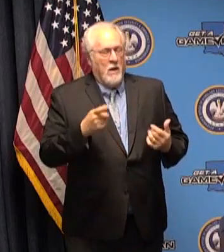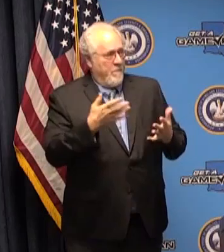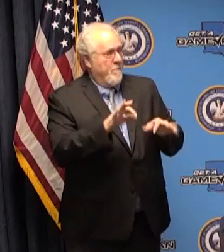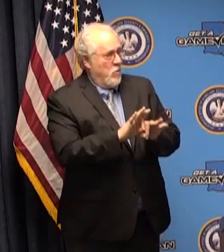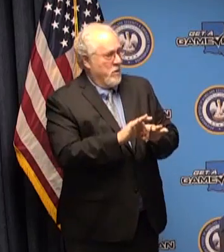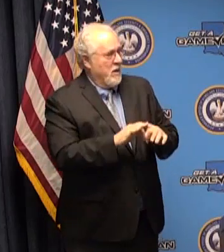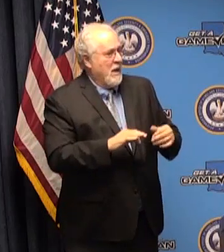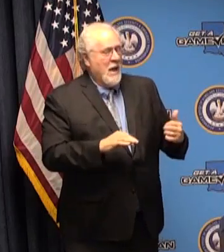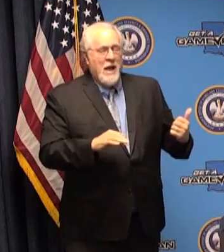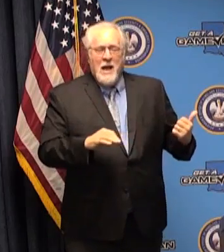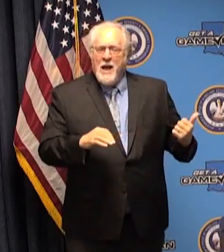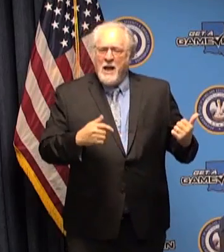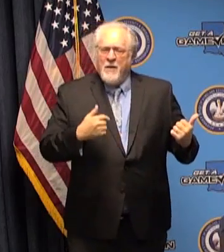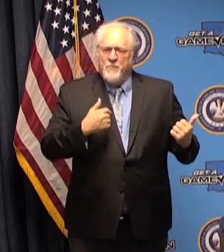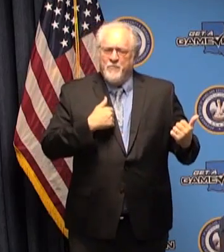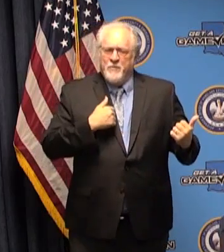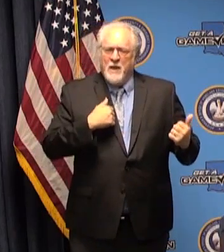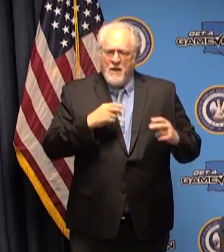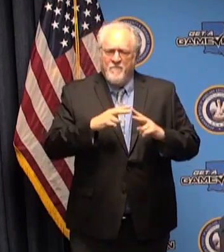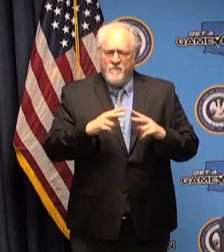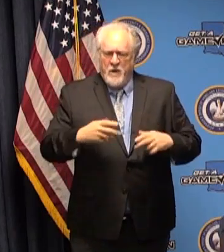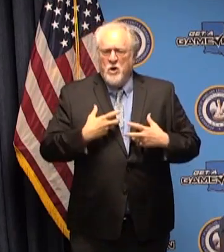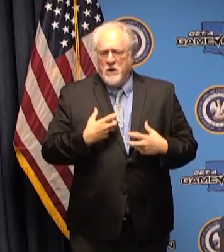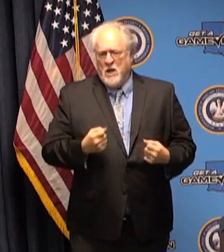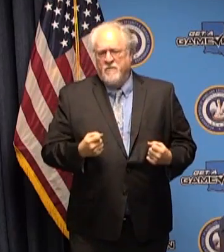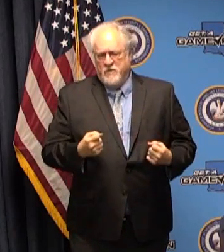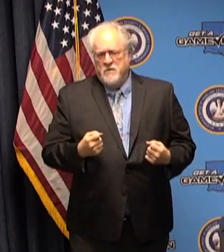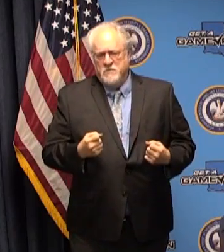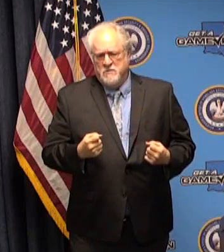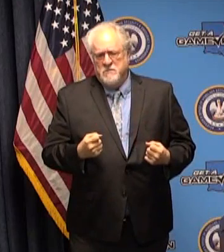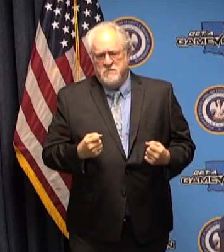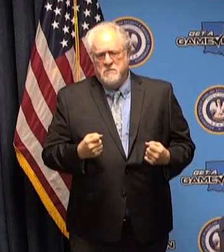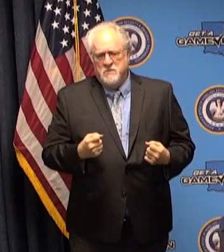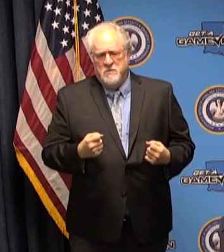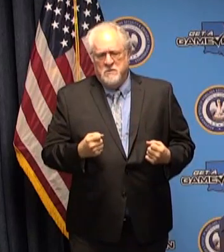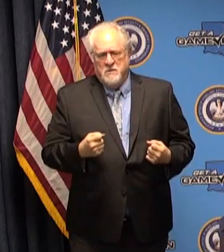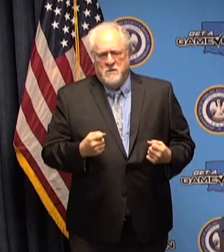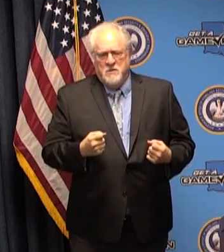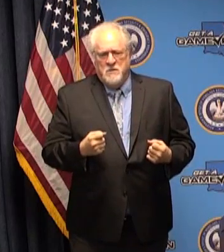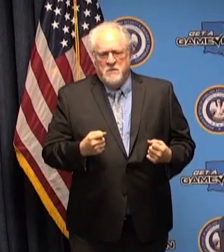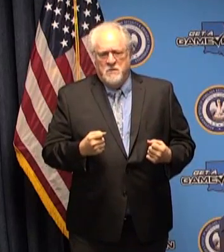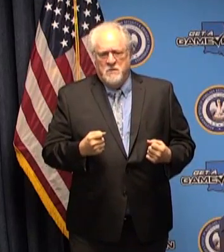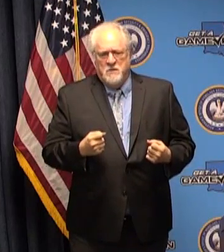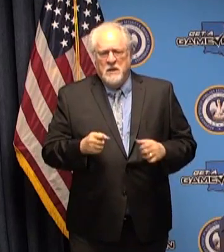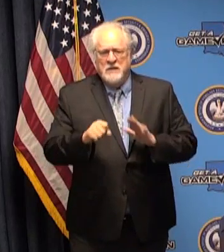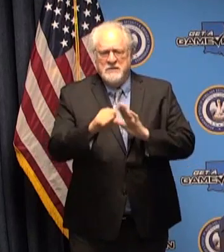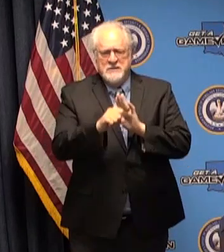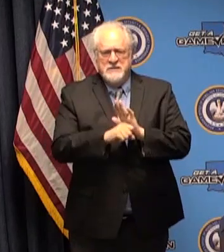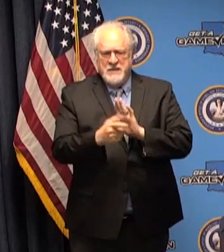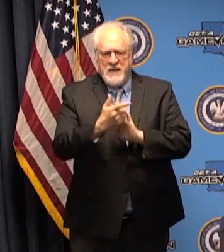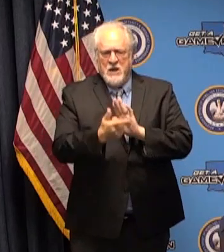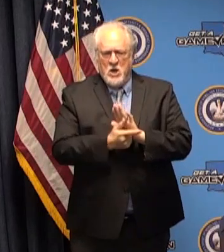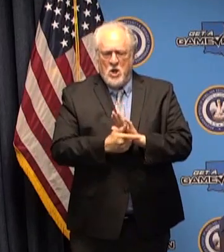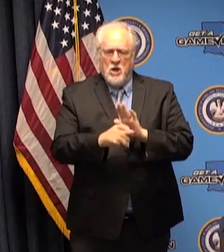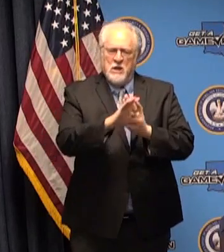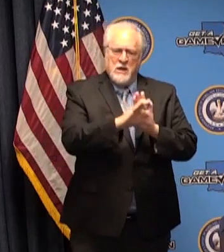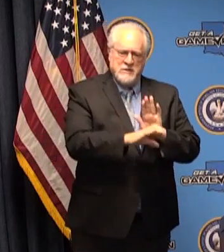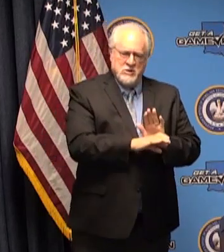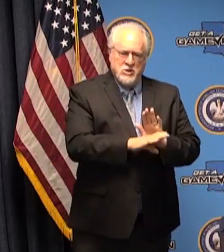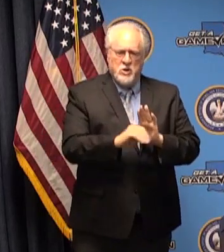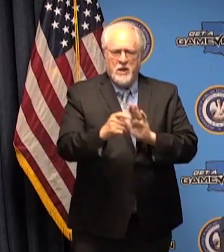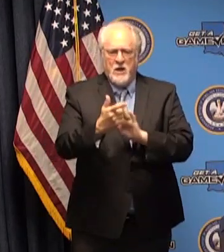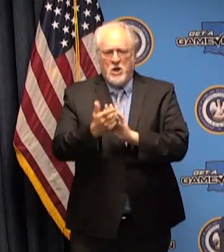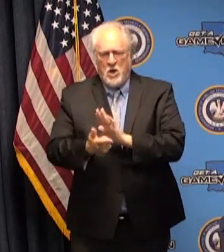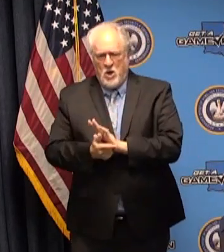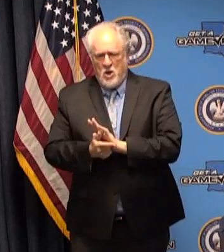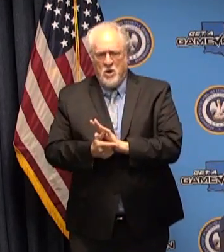That's Yeah, important. I am very confident that the state law, both Constitution and statutory